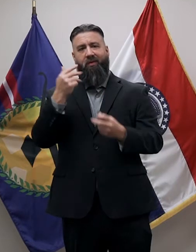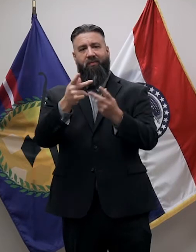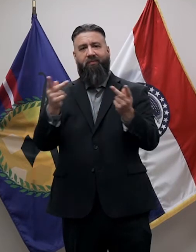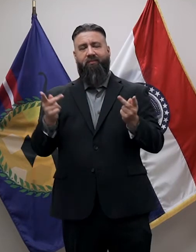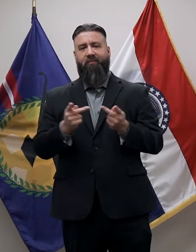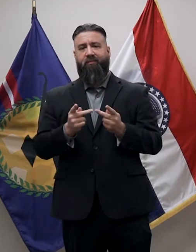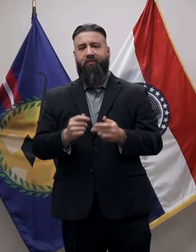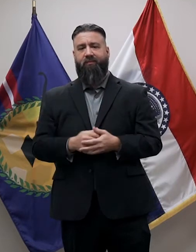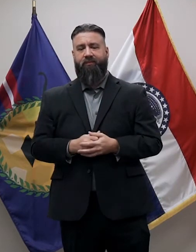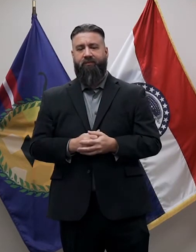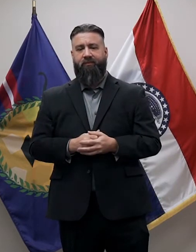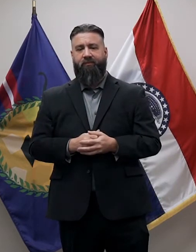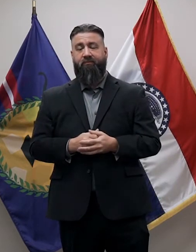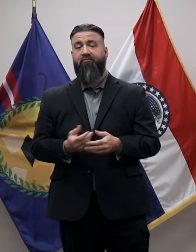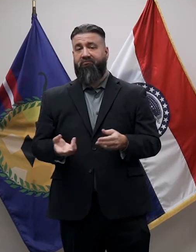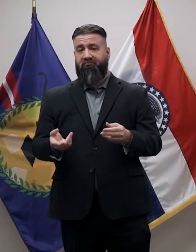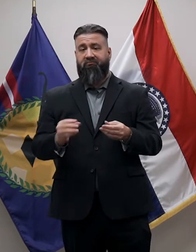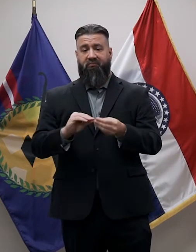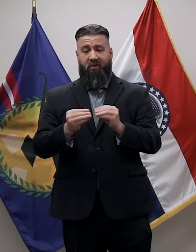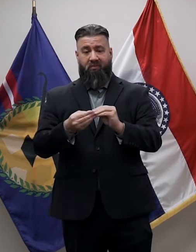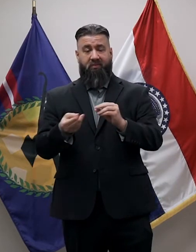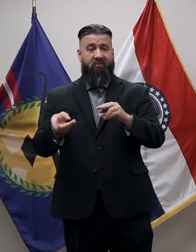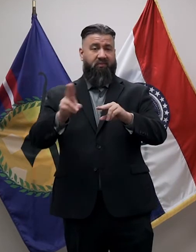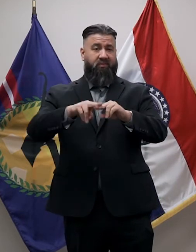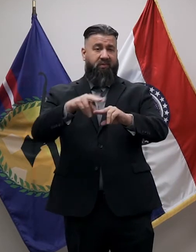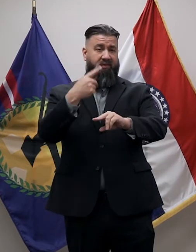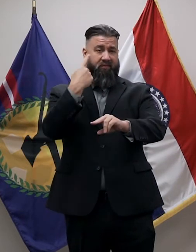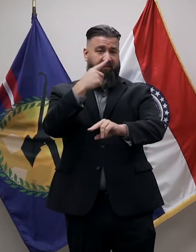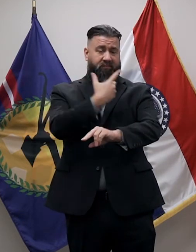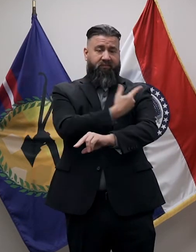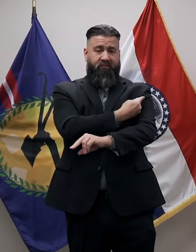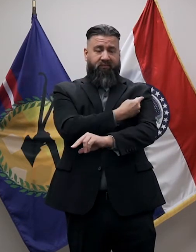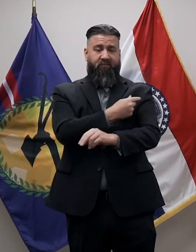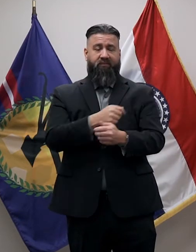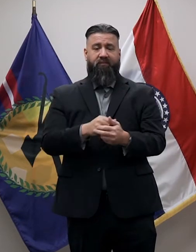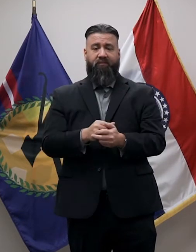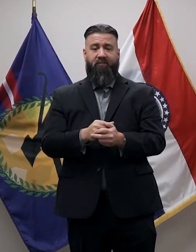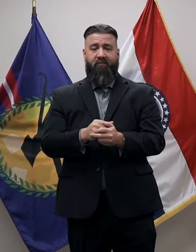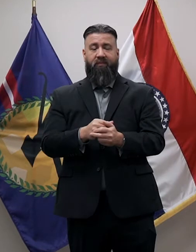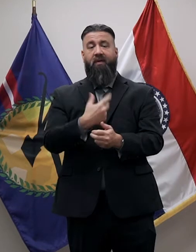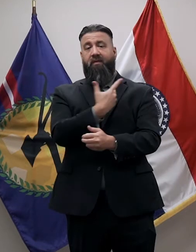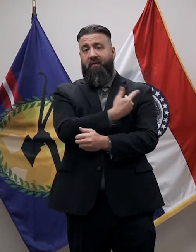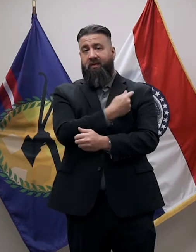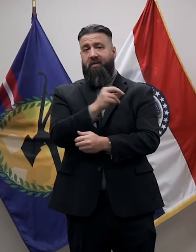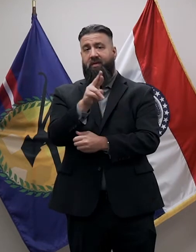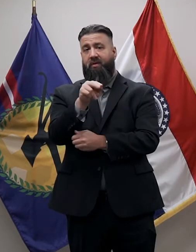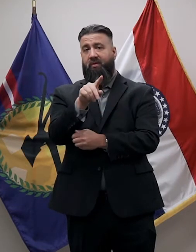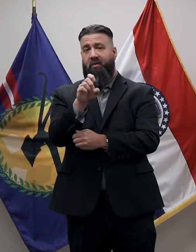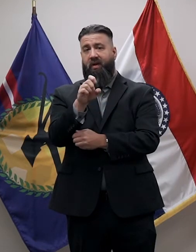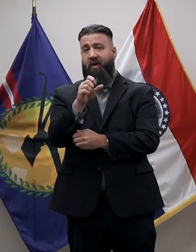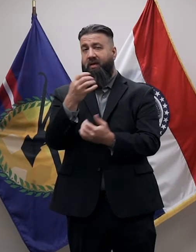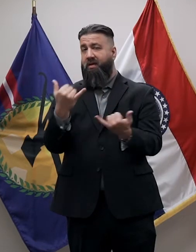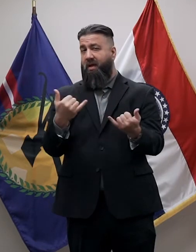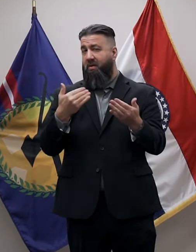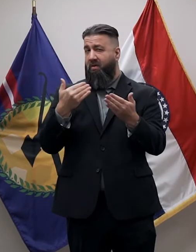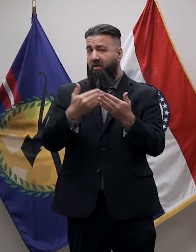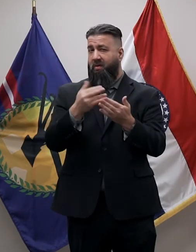with increased vaccinations and our vaccination rate getting now close to